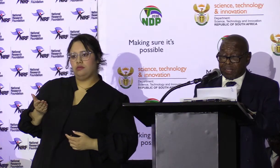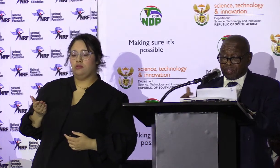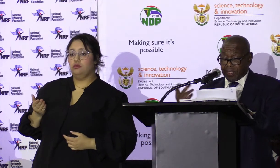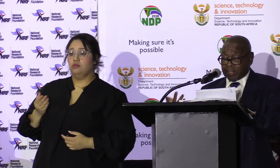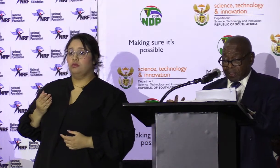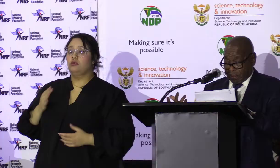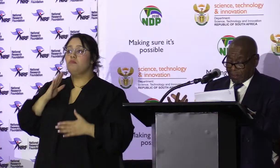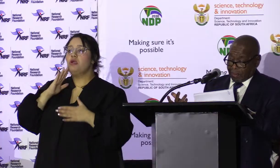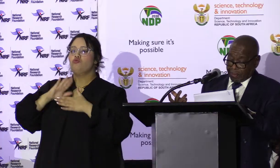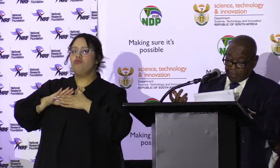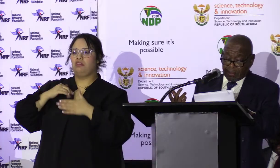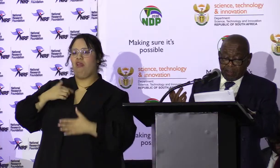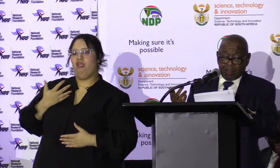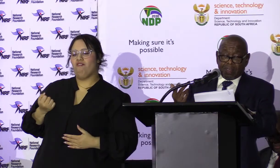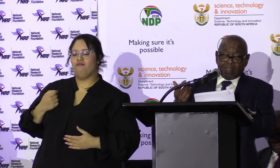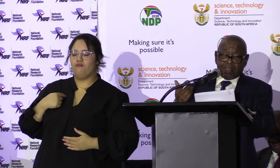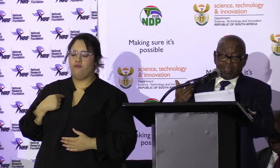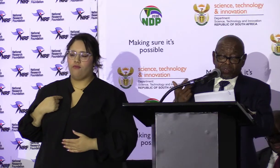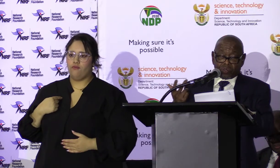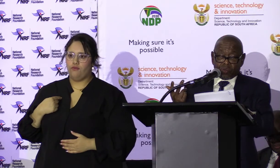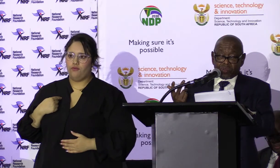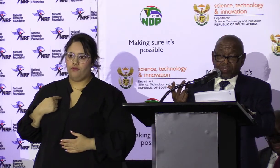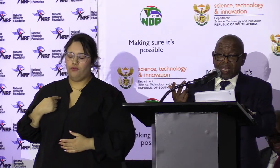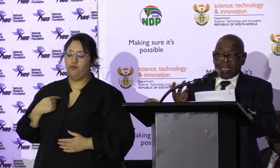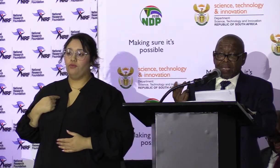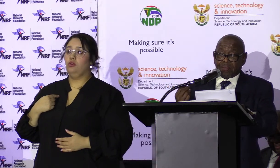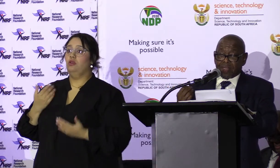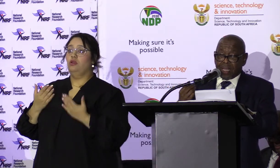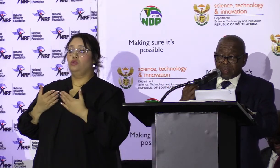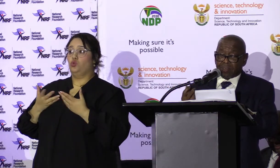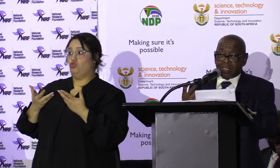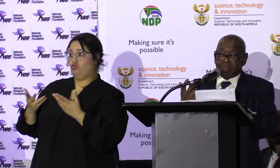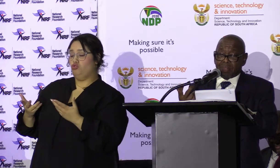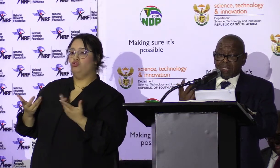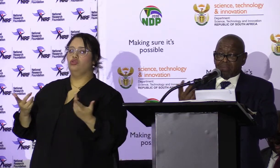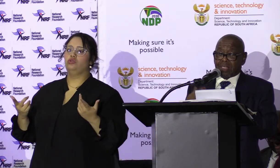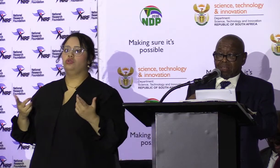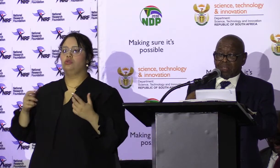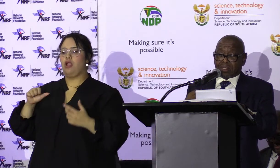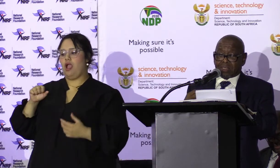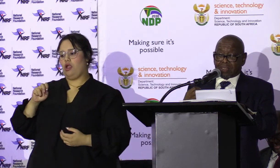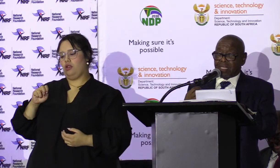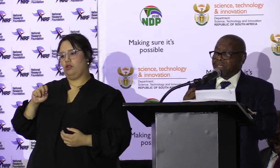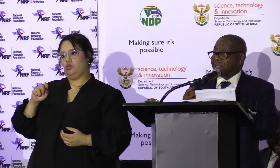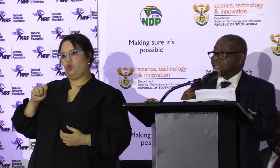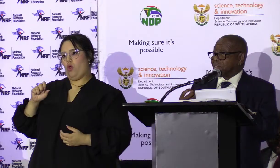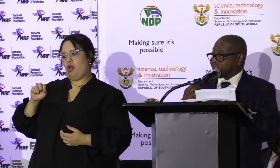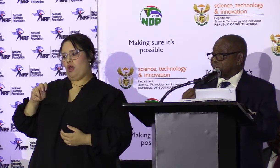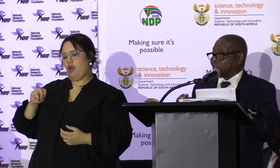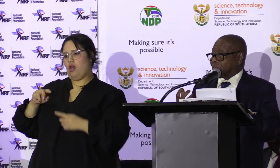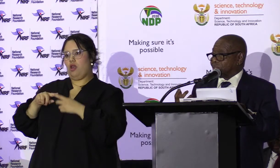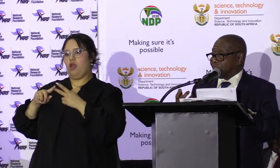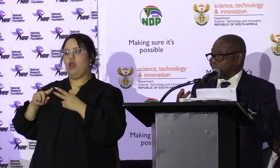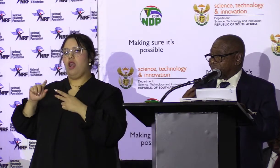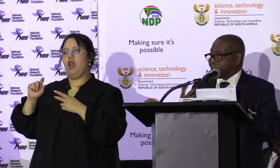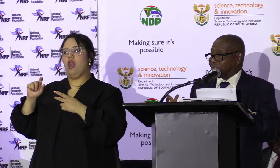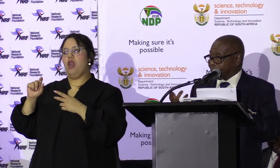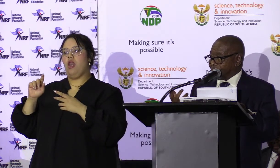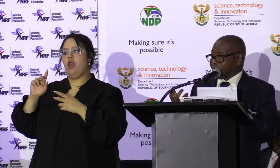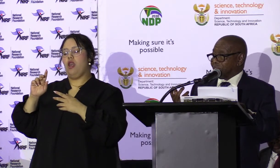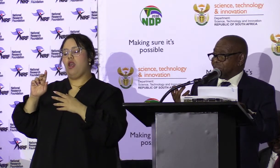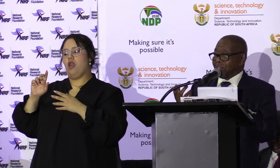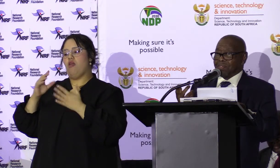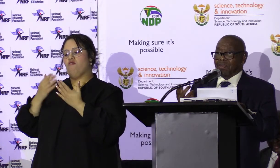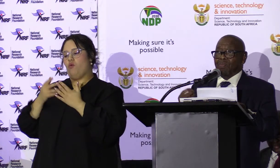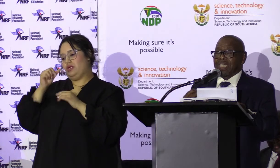for certain reasons. These schools are the Anton Lembede Mathematics, Sciences and Technology